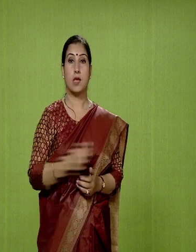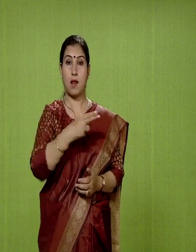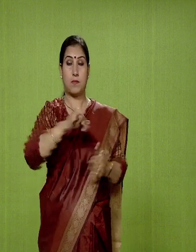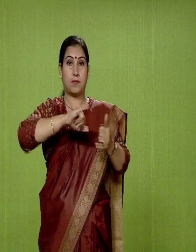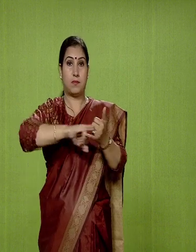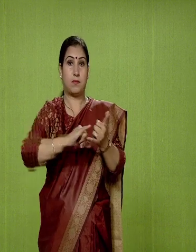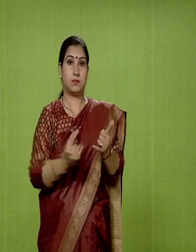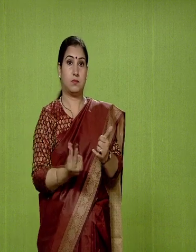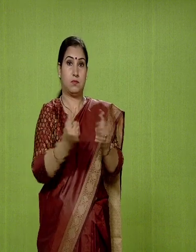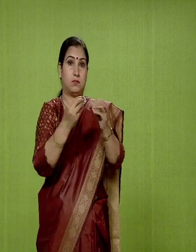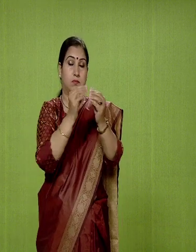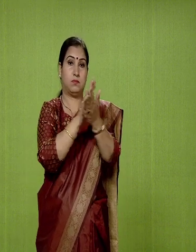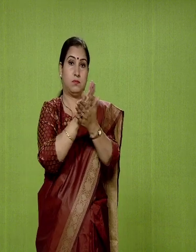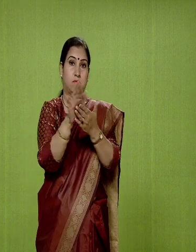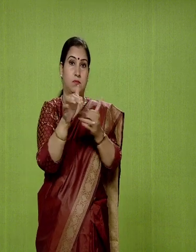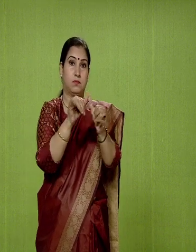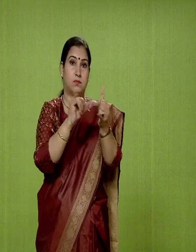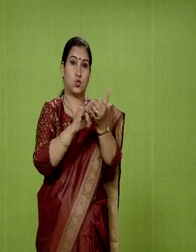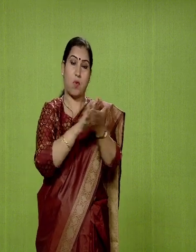Subhash Chandra Bose,